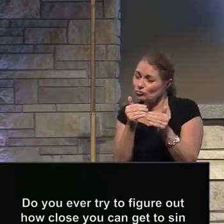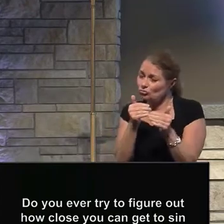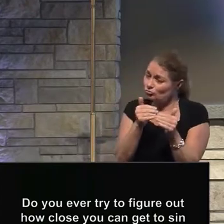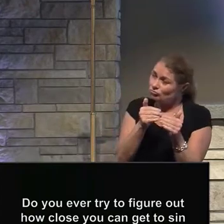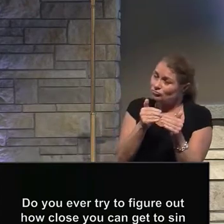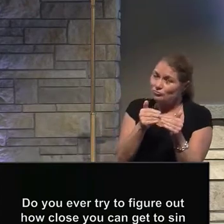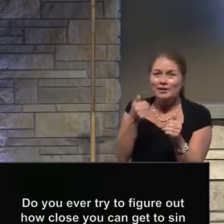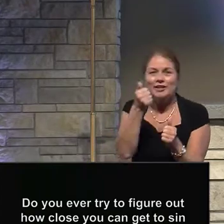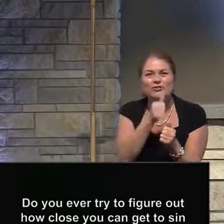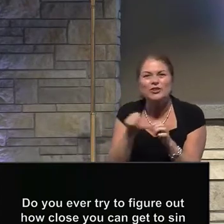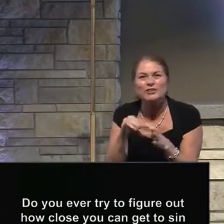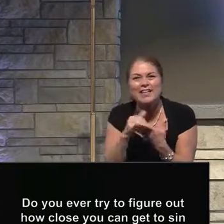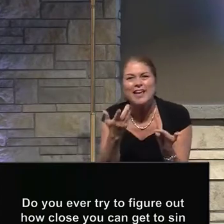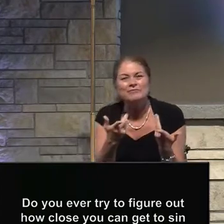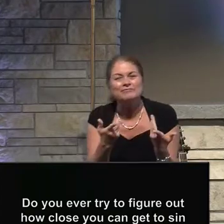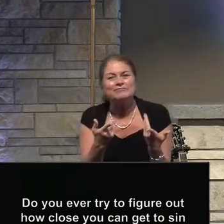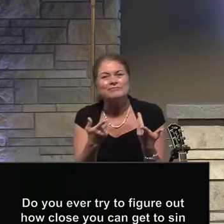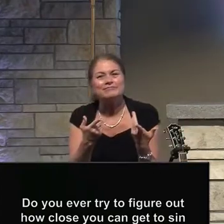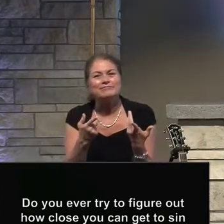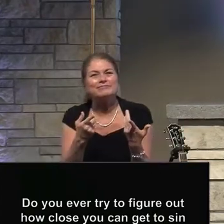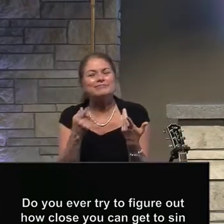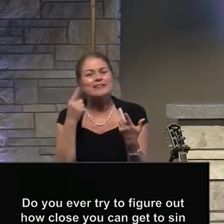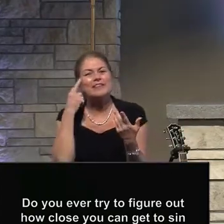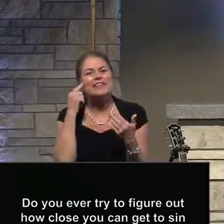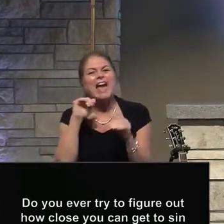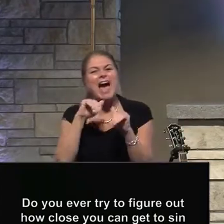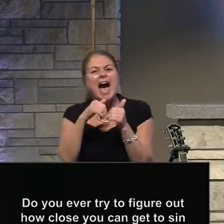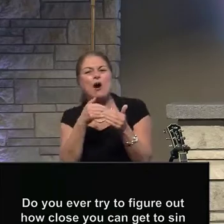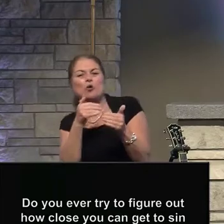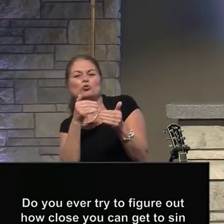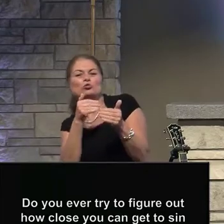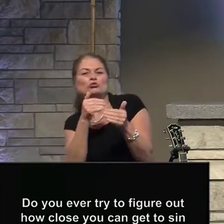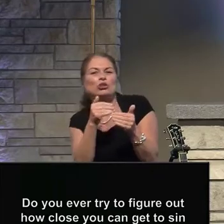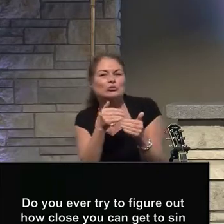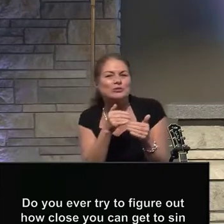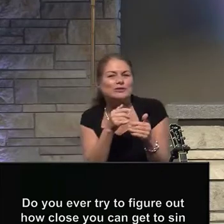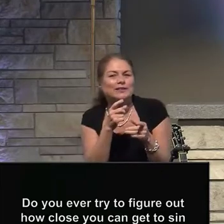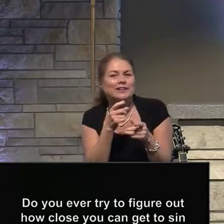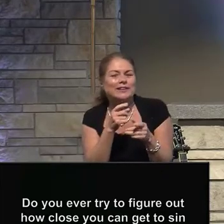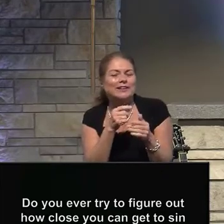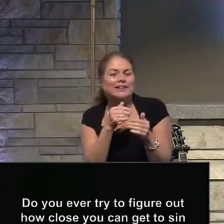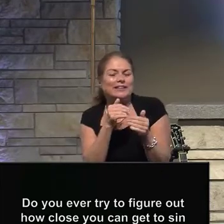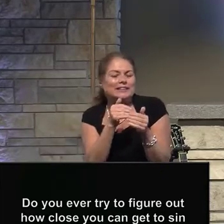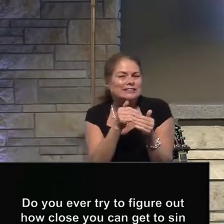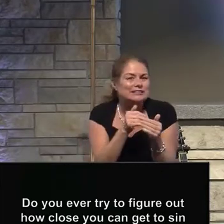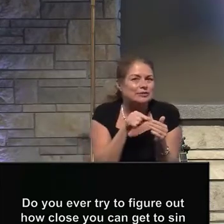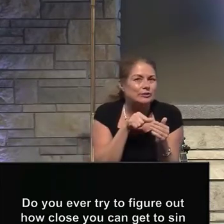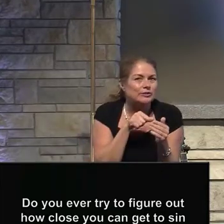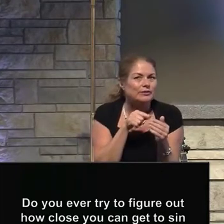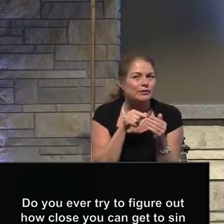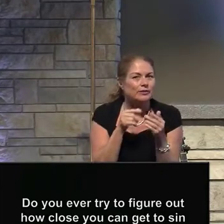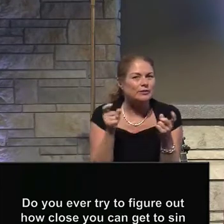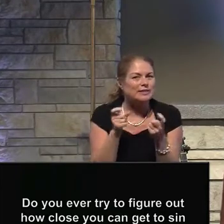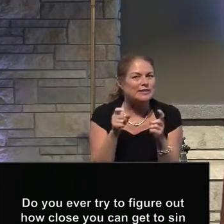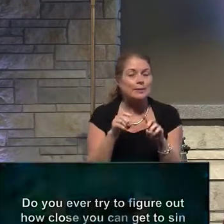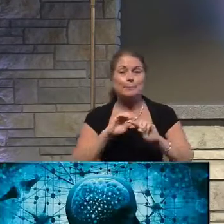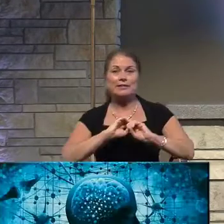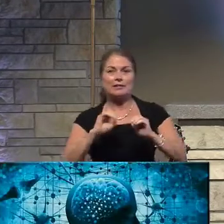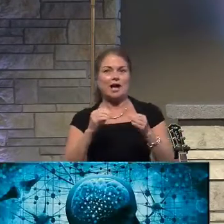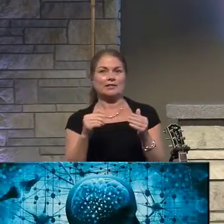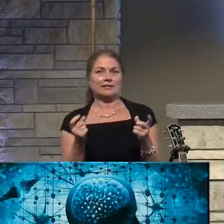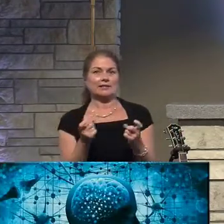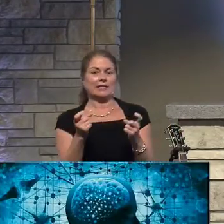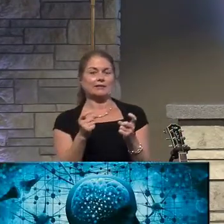ever done that? You try to figure out just how close can I get to sin without sinning? See, I've got a gift. I